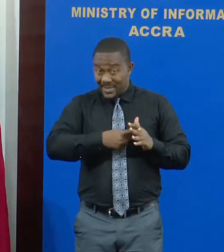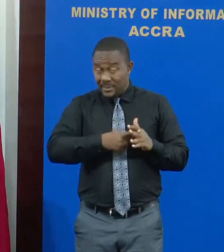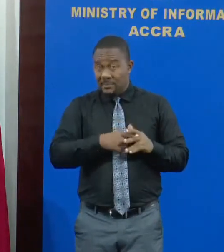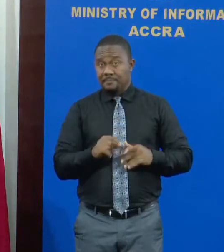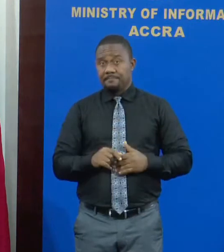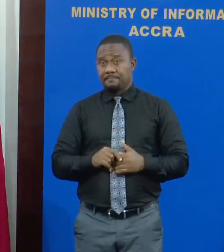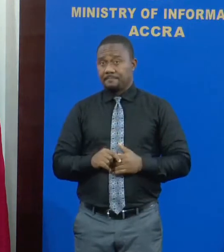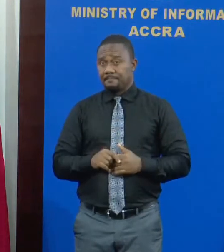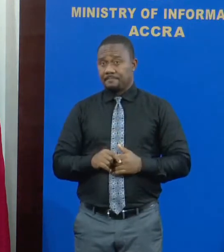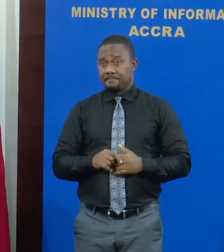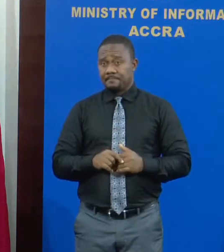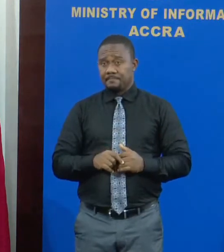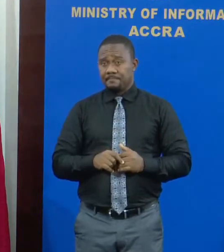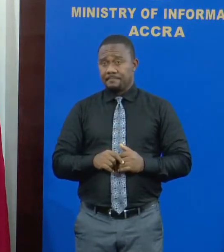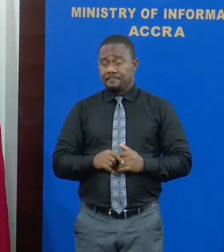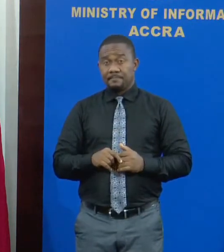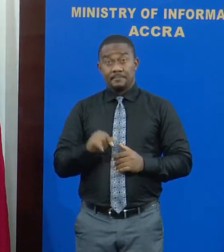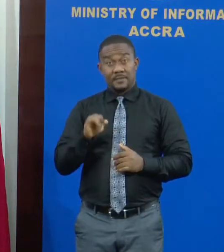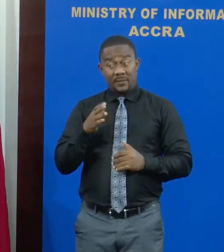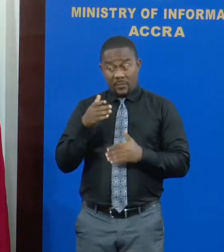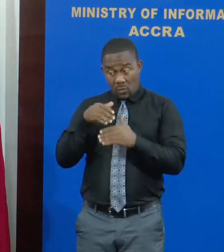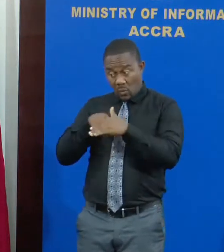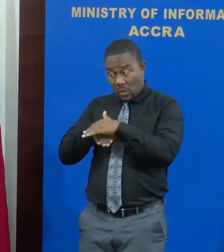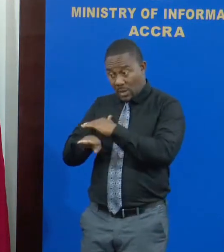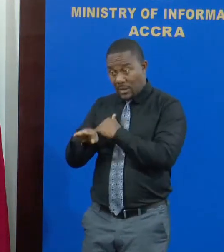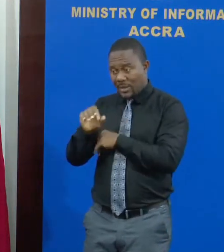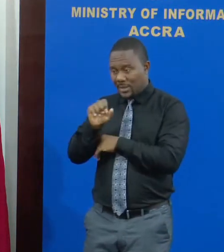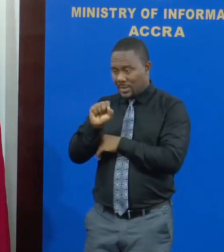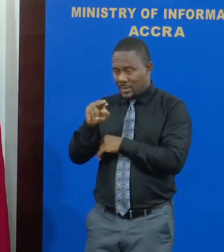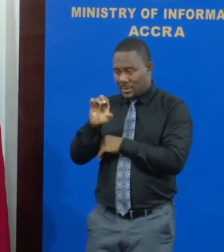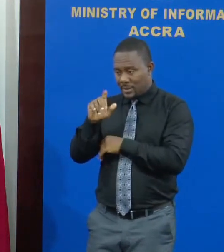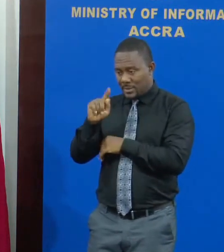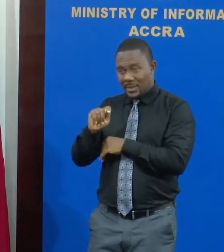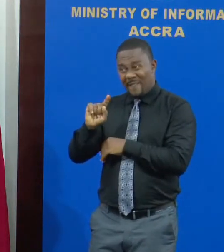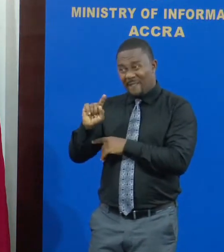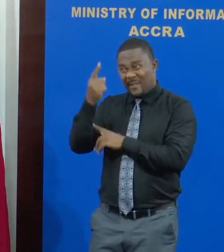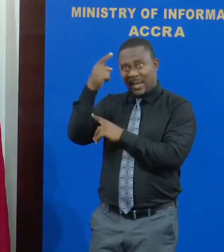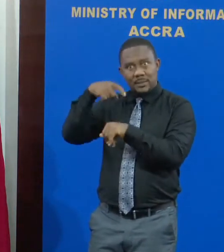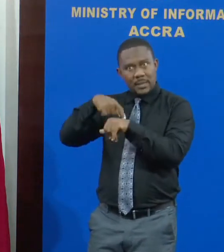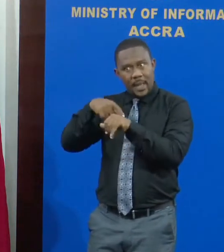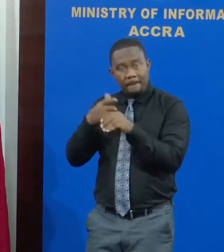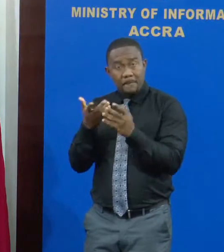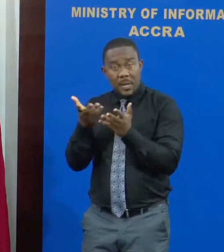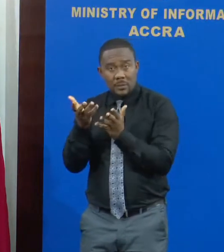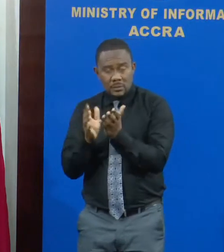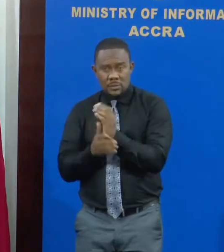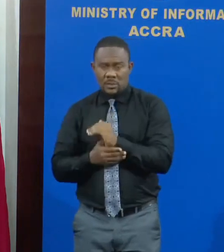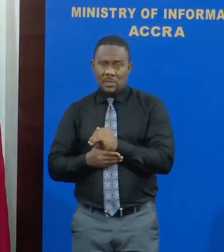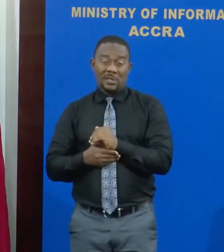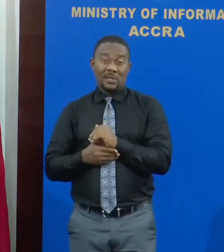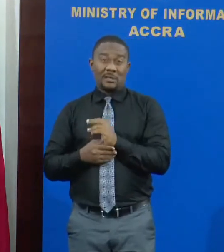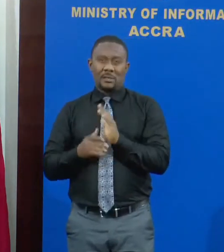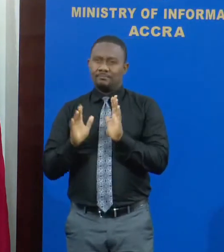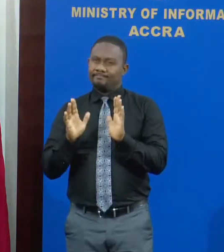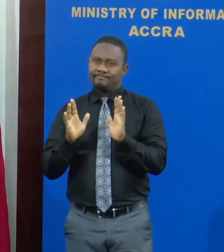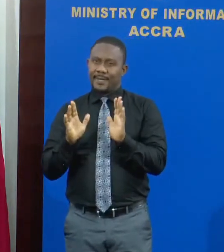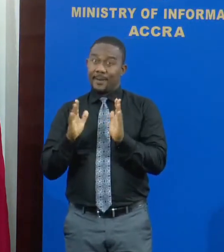people who are coming to SNIT to do business with us for the first time, we want to depart from the old way of doing